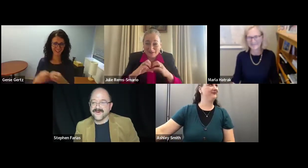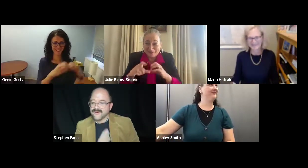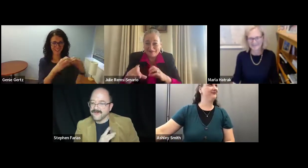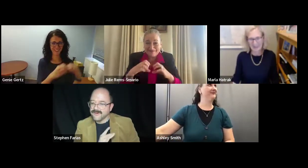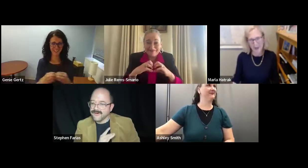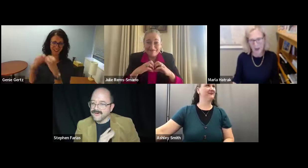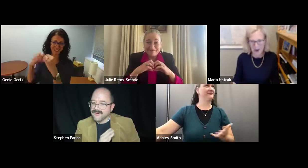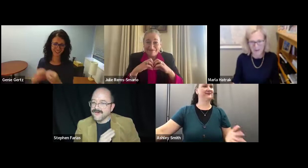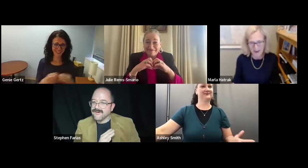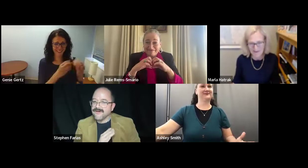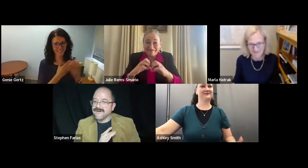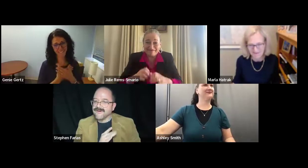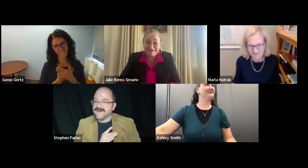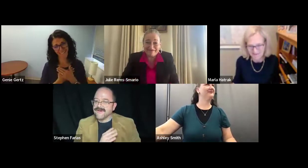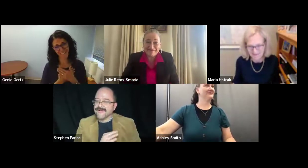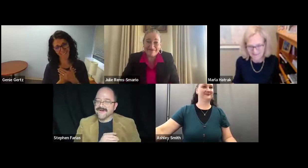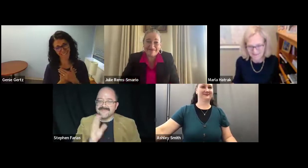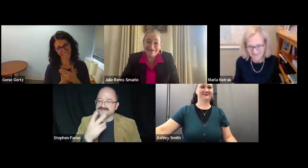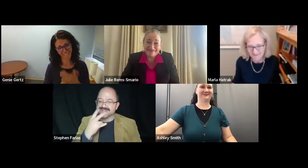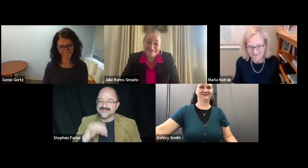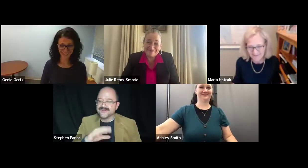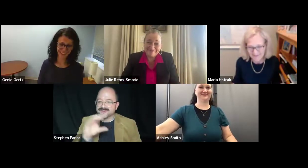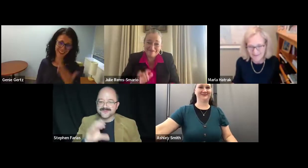Oh, I see little hearts. Little Oh, I hearts see are the hearts. bouncing. That's so great. I